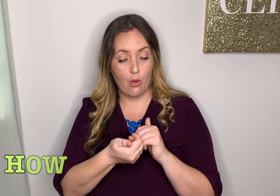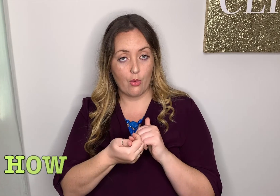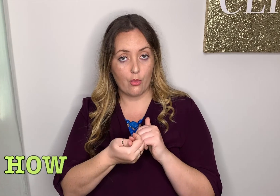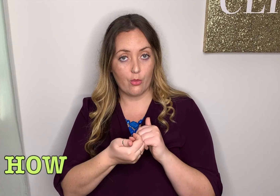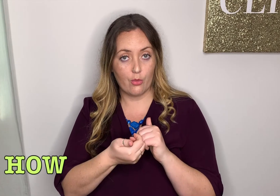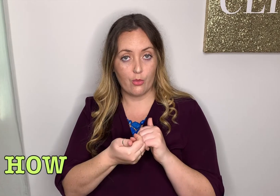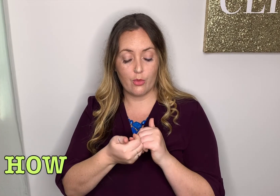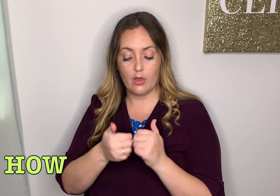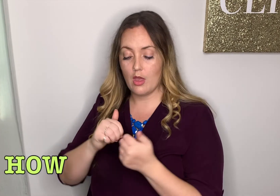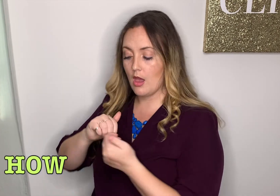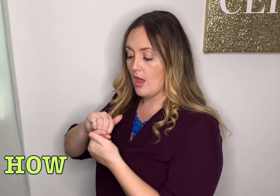how,